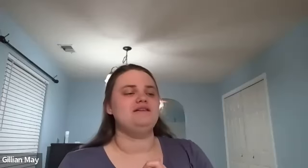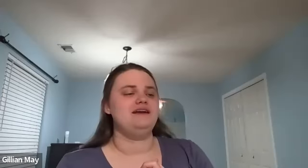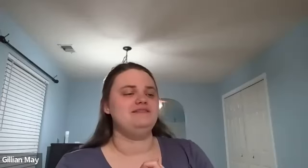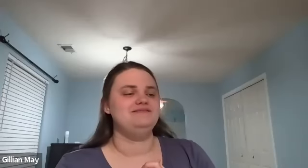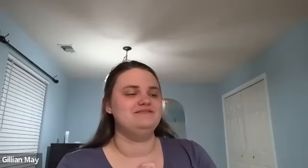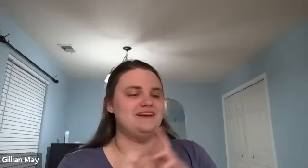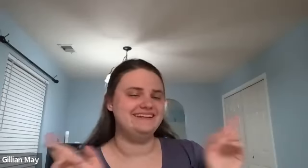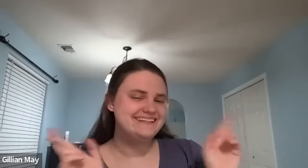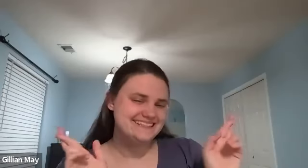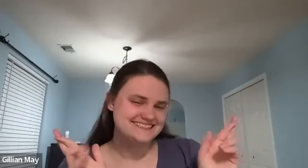right, ready?